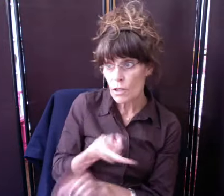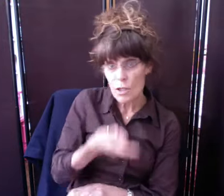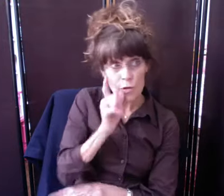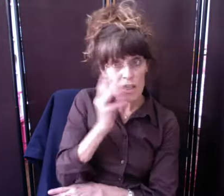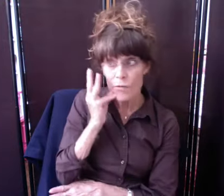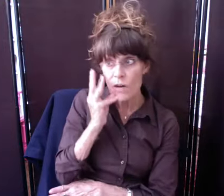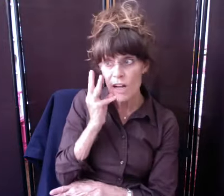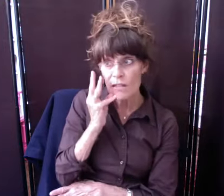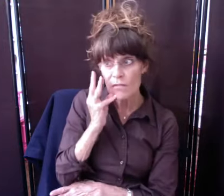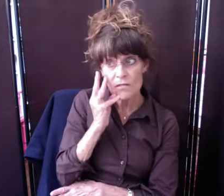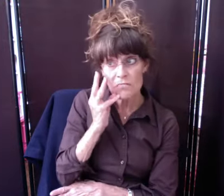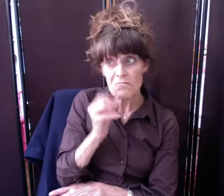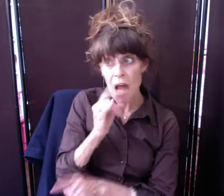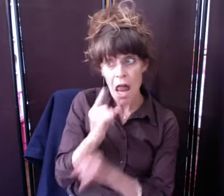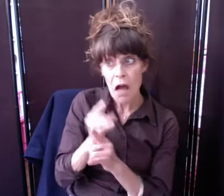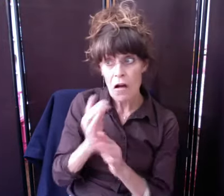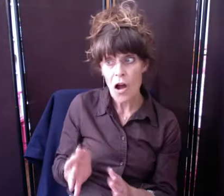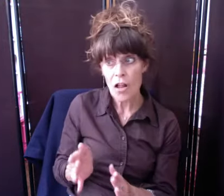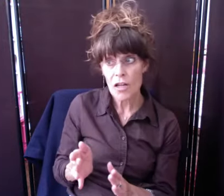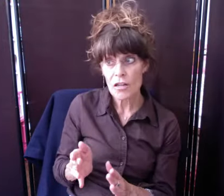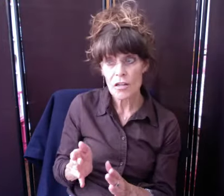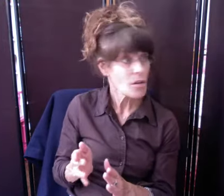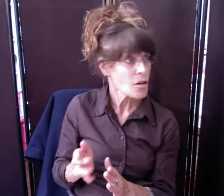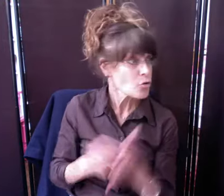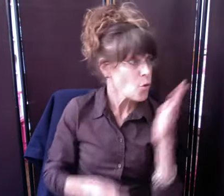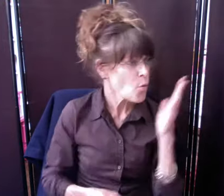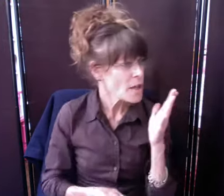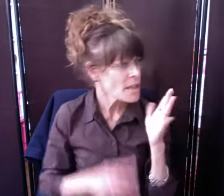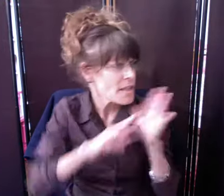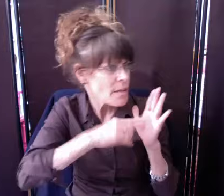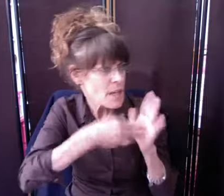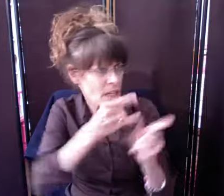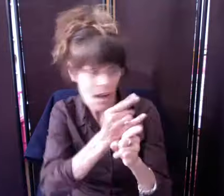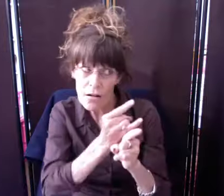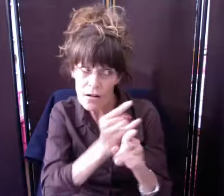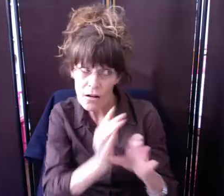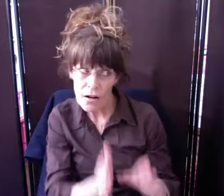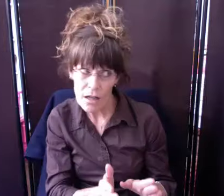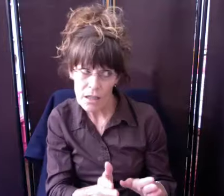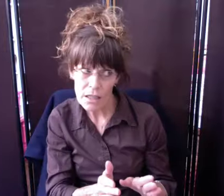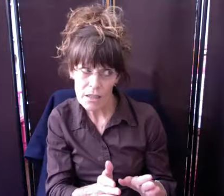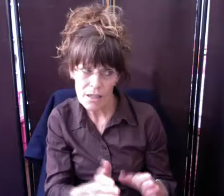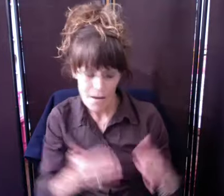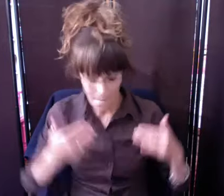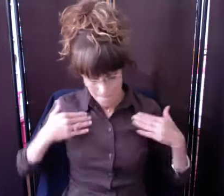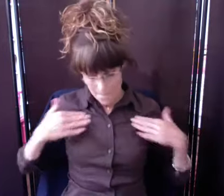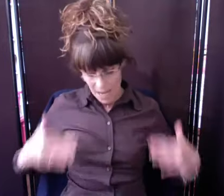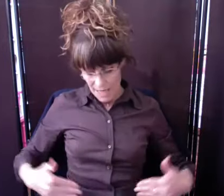not an alcoholic. So what makes an alcoholic? And she said, "We're bodily and mentally different. And I want you to